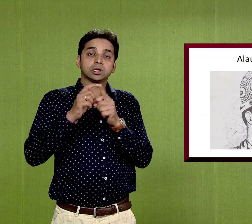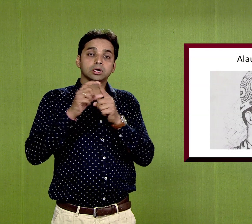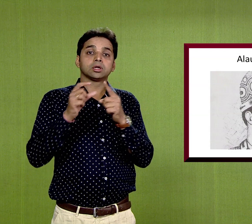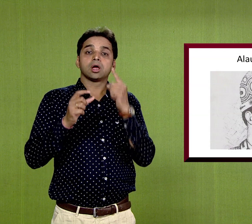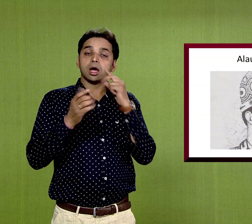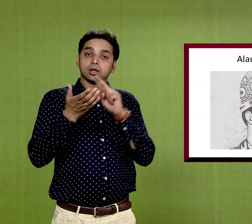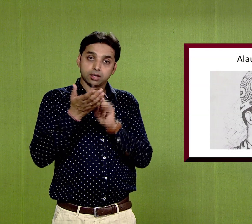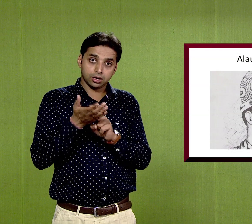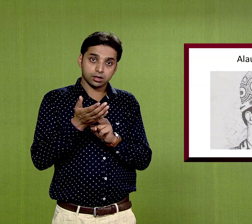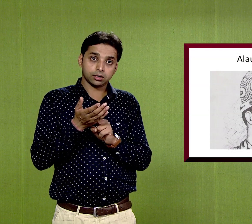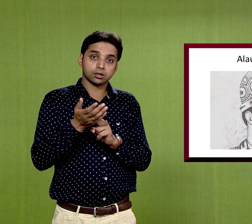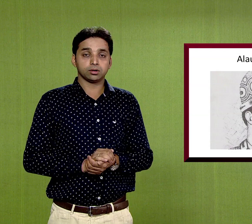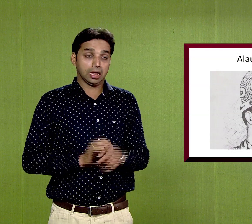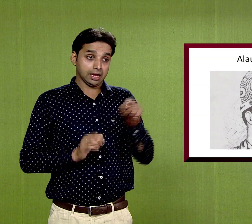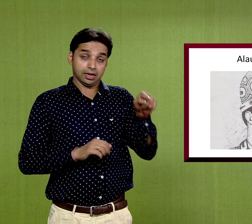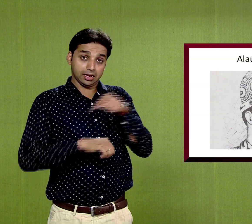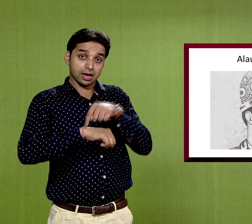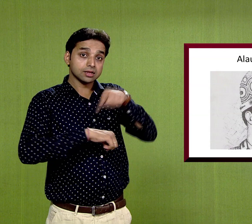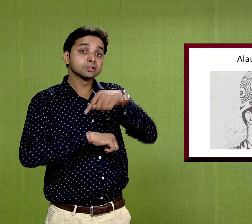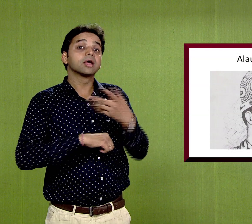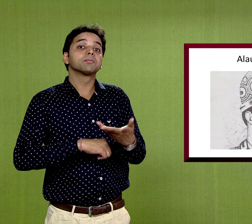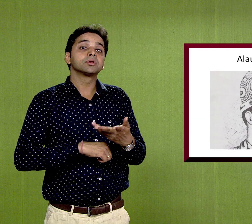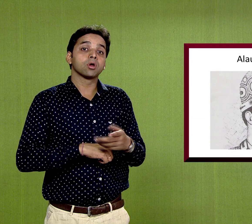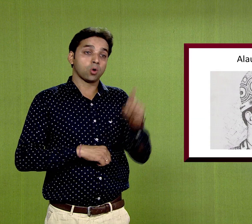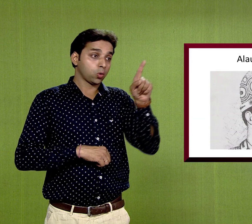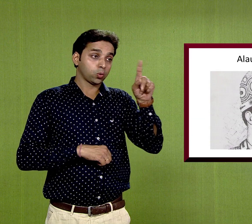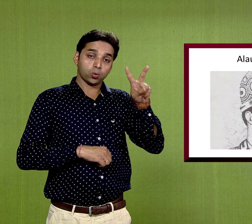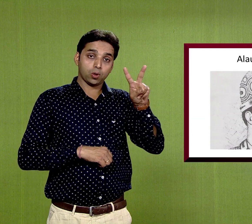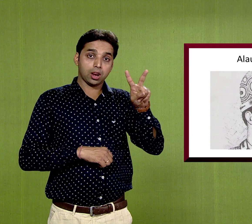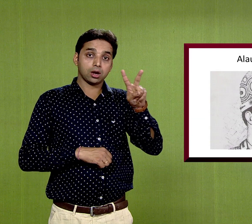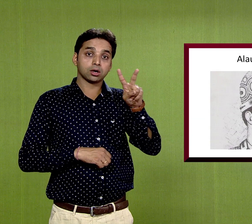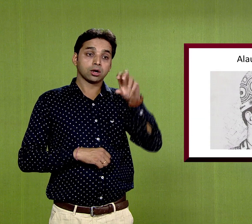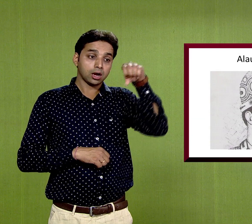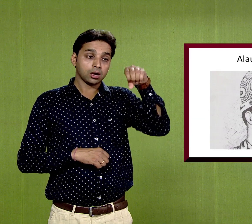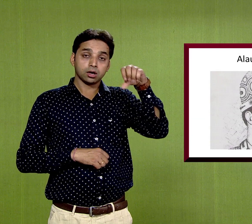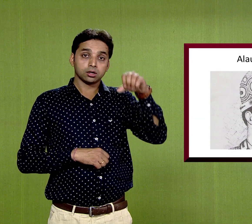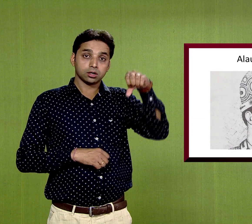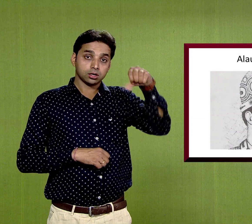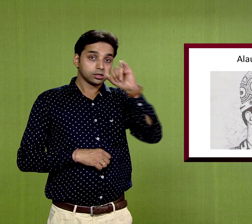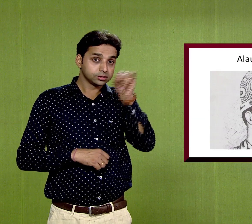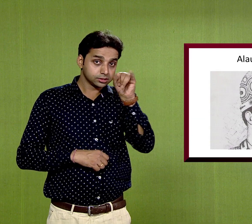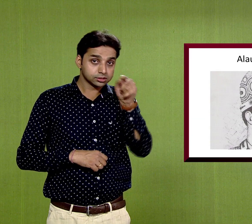Alauddin, his time period from 1296 till